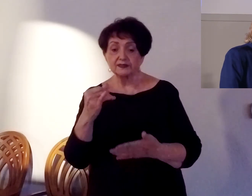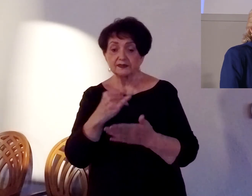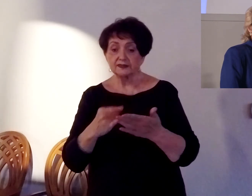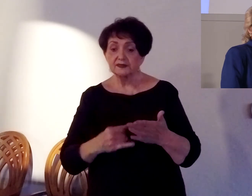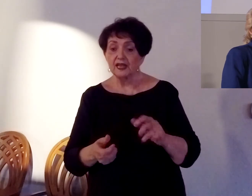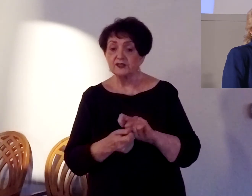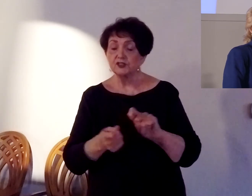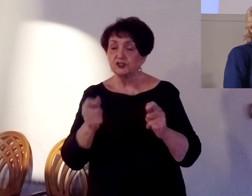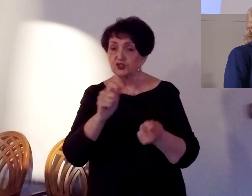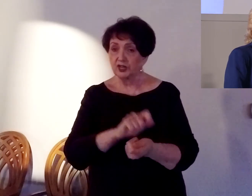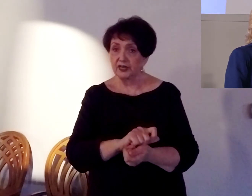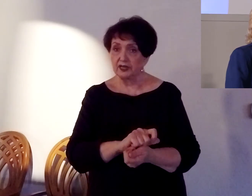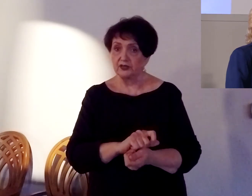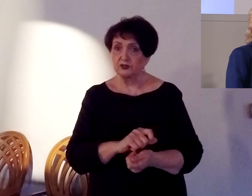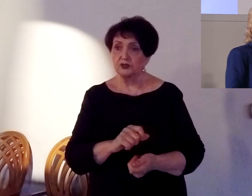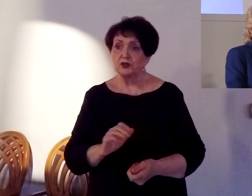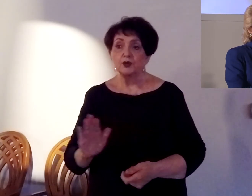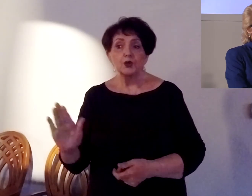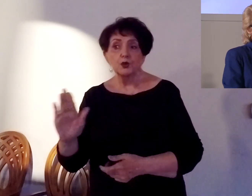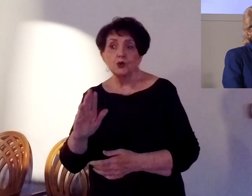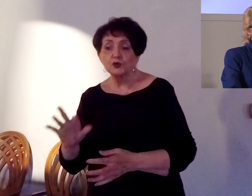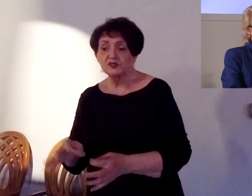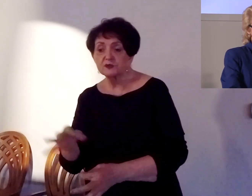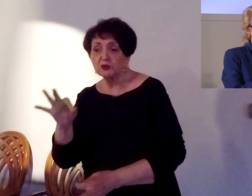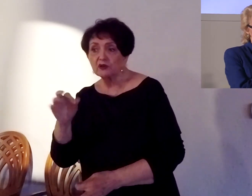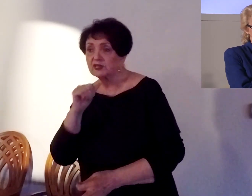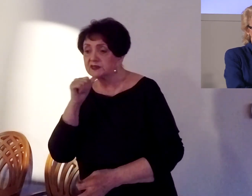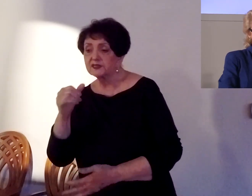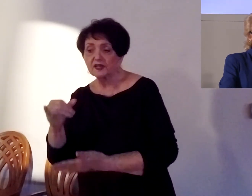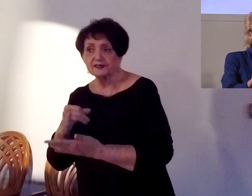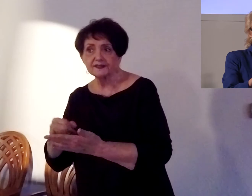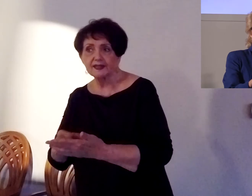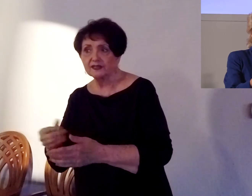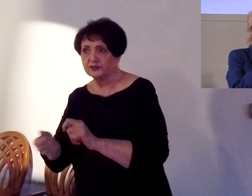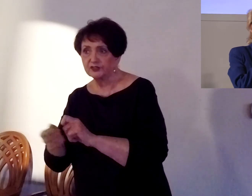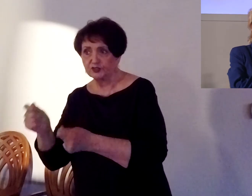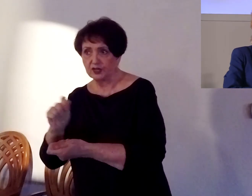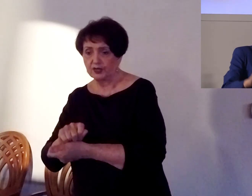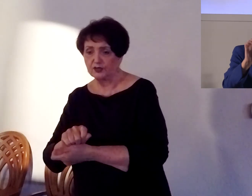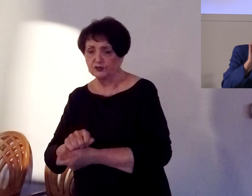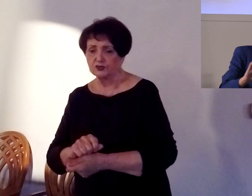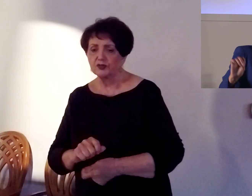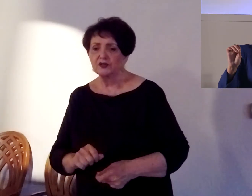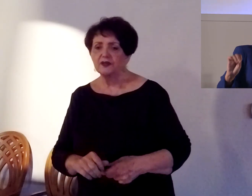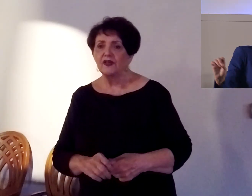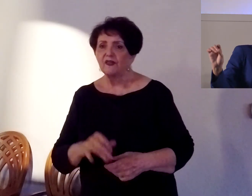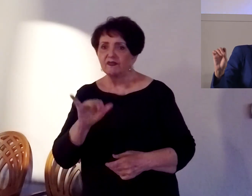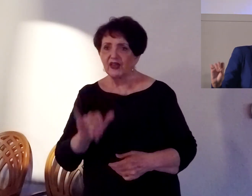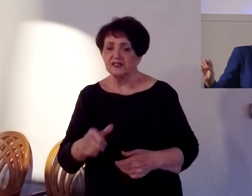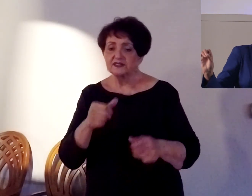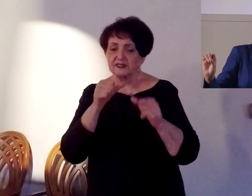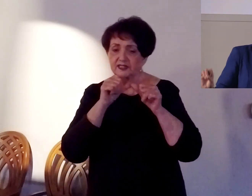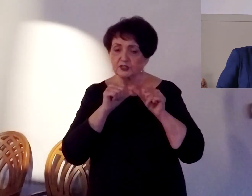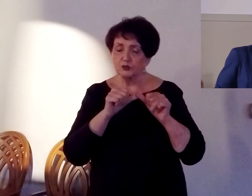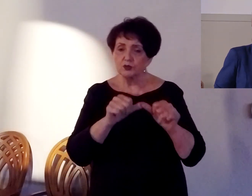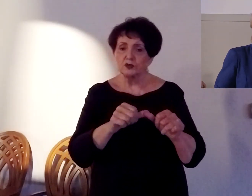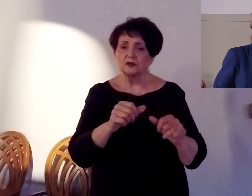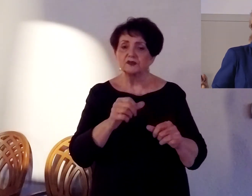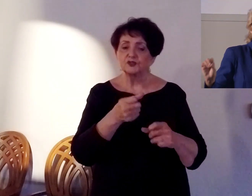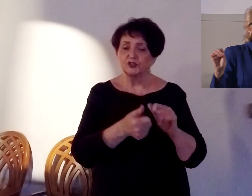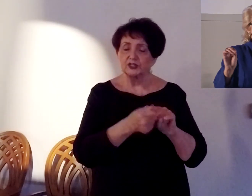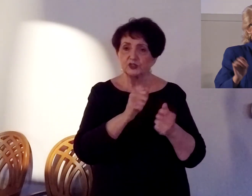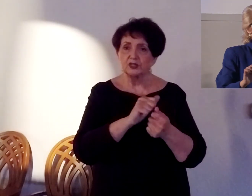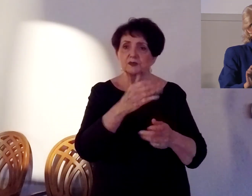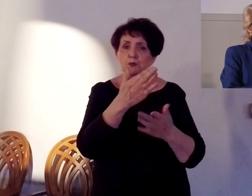change. Your spirit is not. That which is sourced from the infinite presence is the eternal, deathless, changeless part of